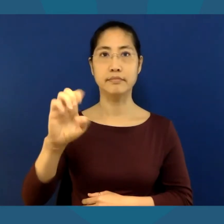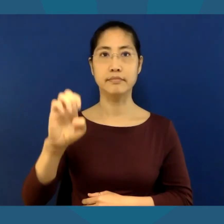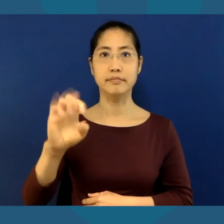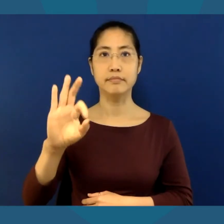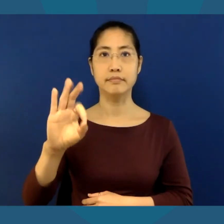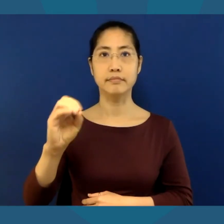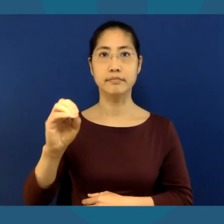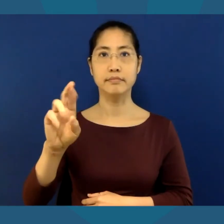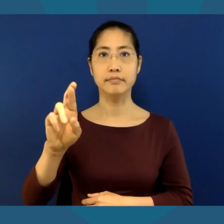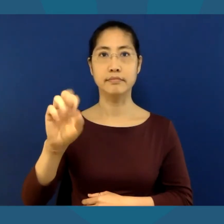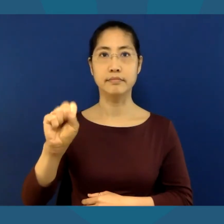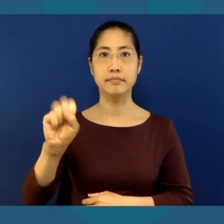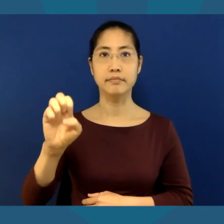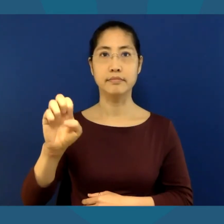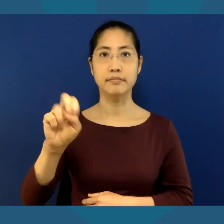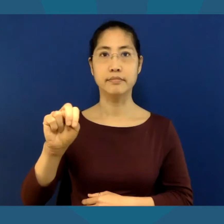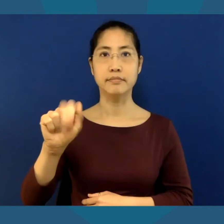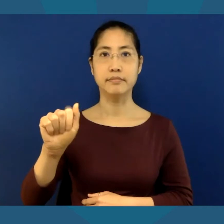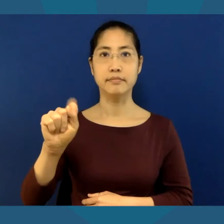victoriasteele4senate.com.